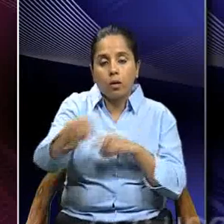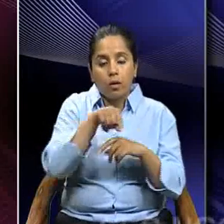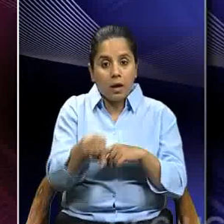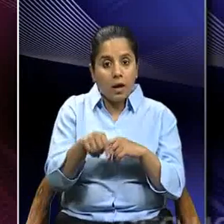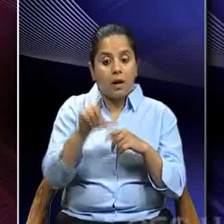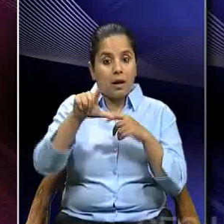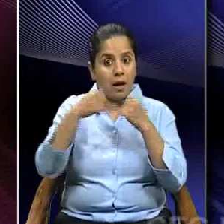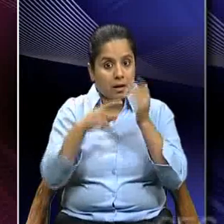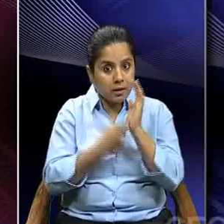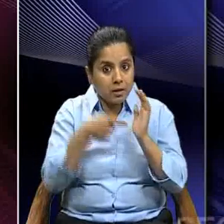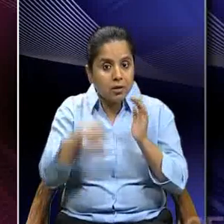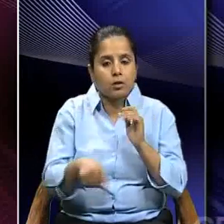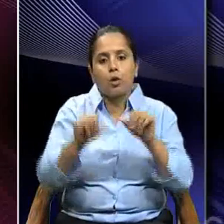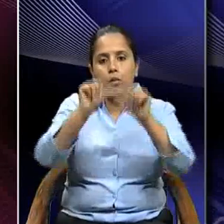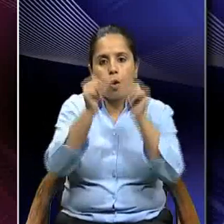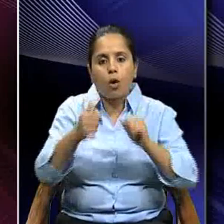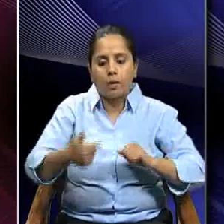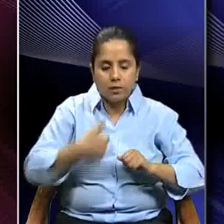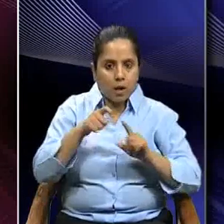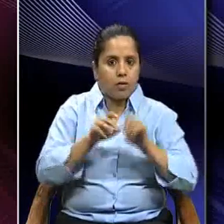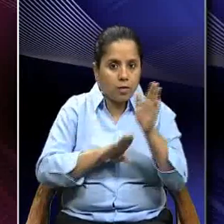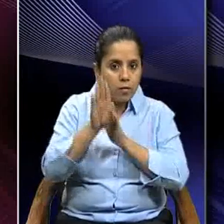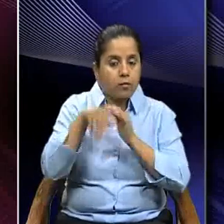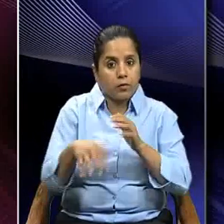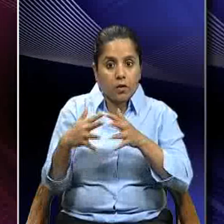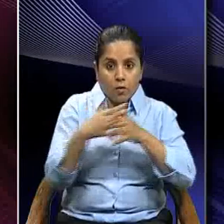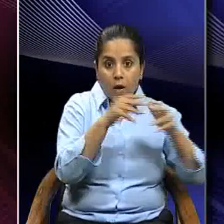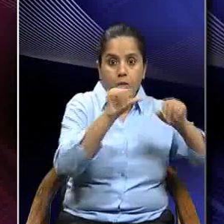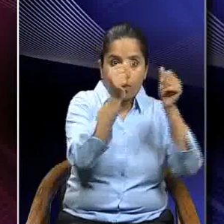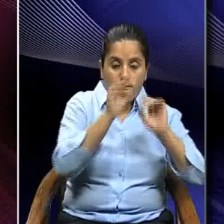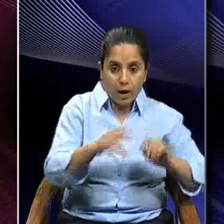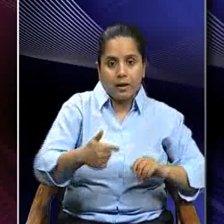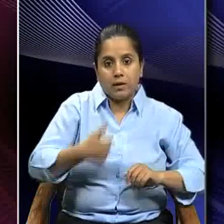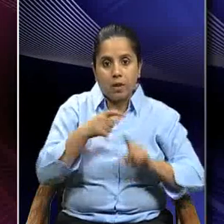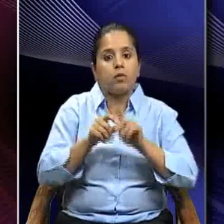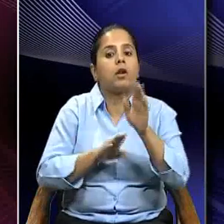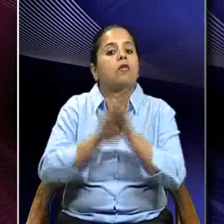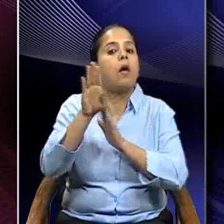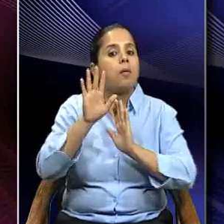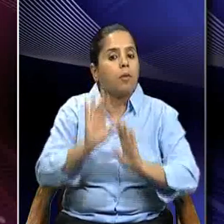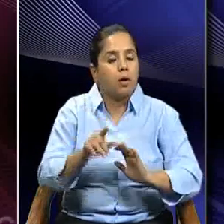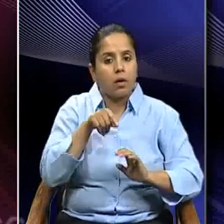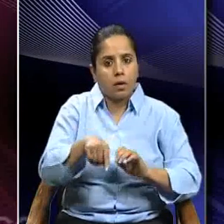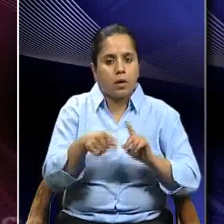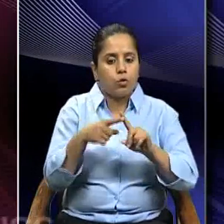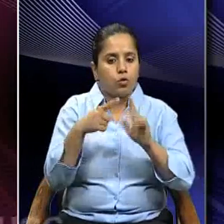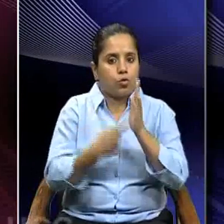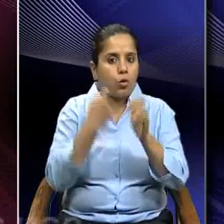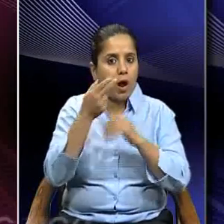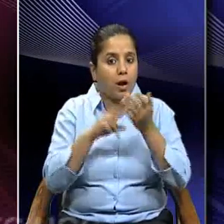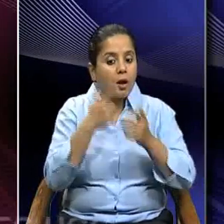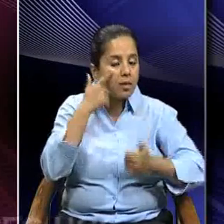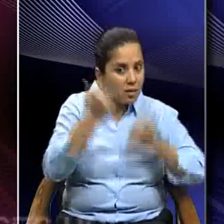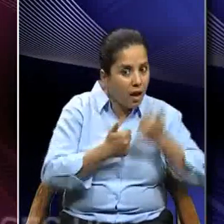of self-development, that there is a Western model of self-development which is tried and tested. But